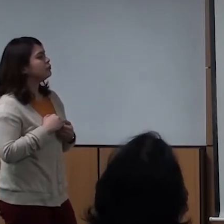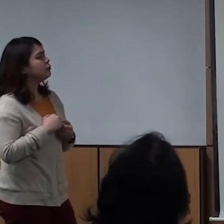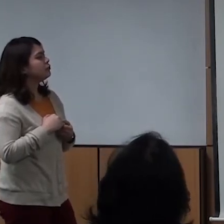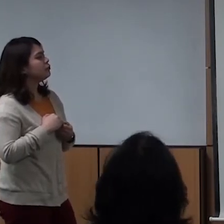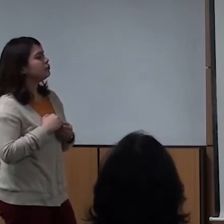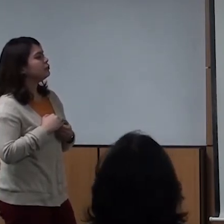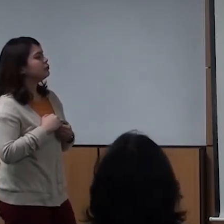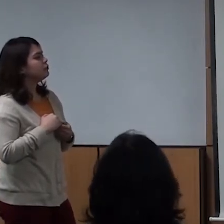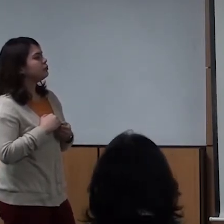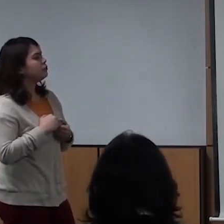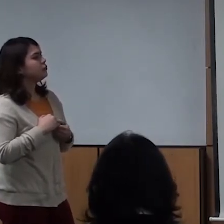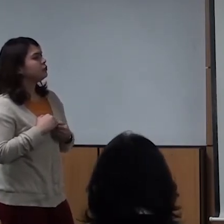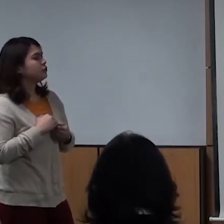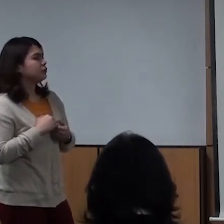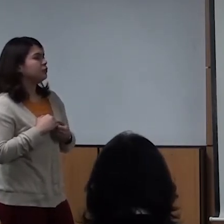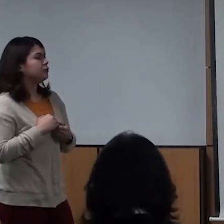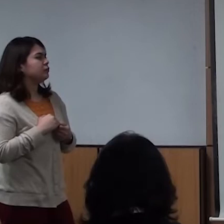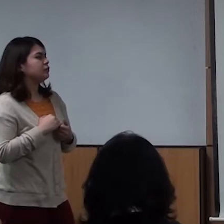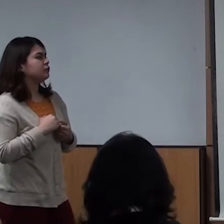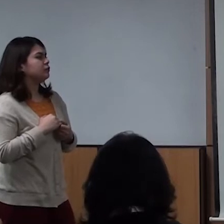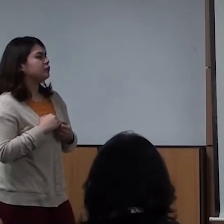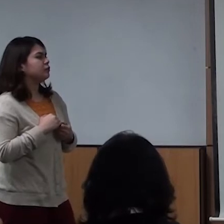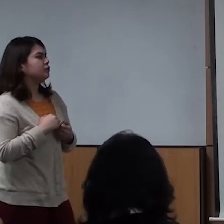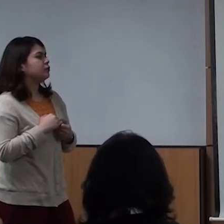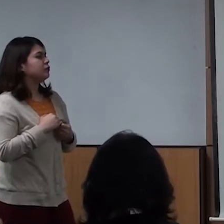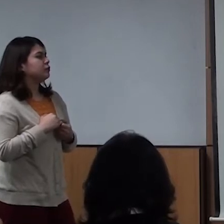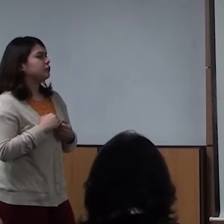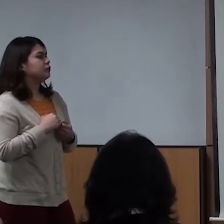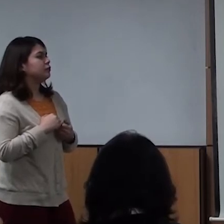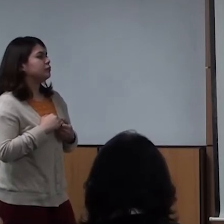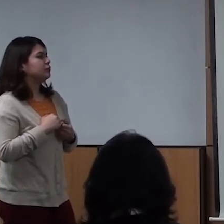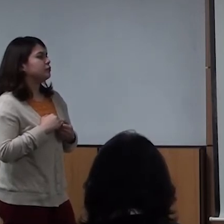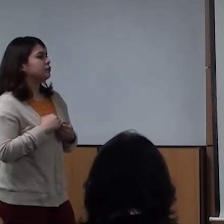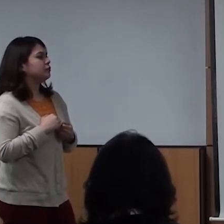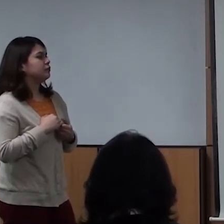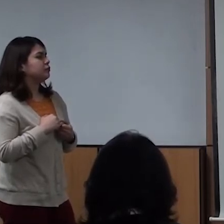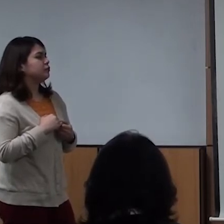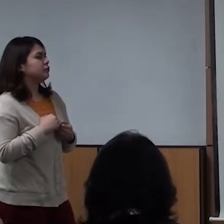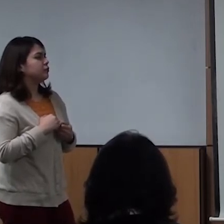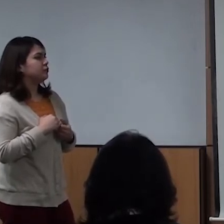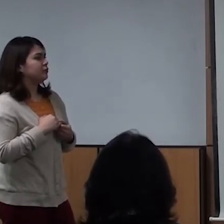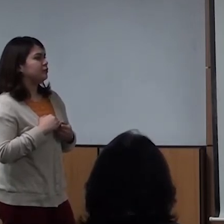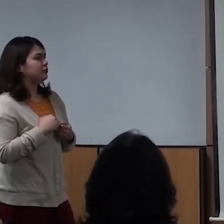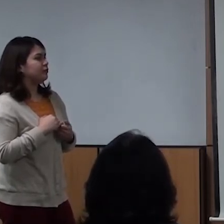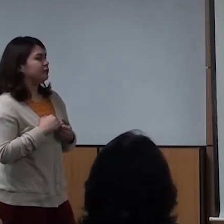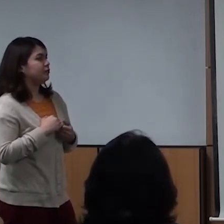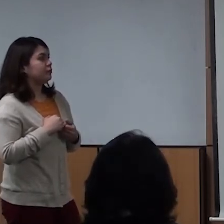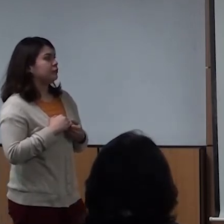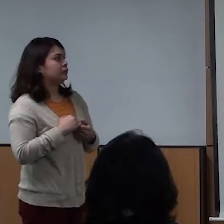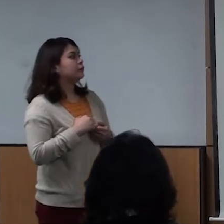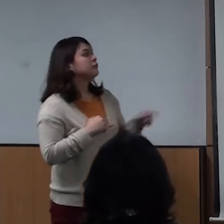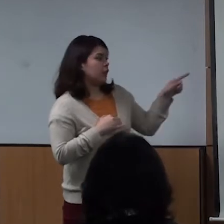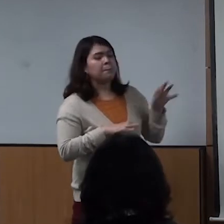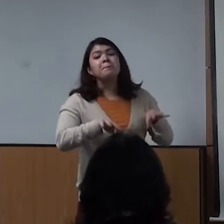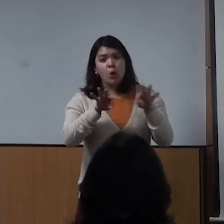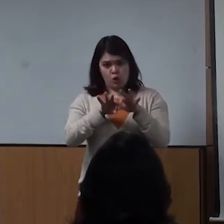students need to learn. Give students opportunities to demonstrate their competencies and skills. So that's why